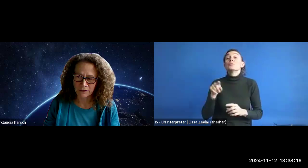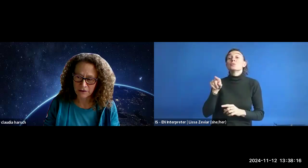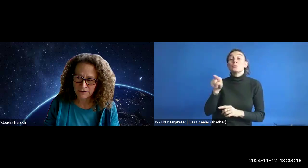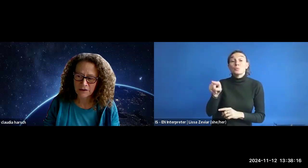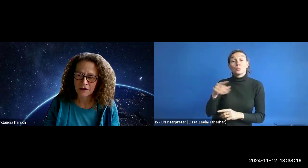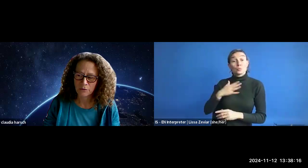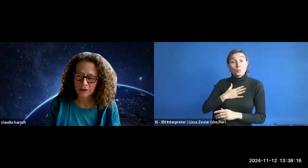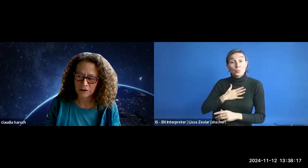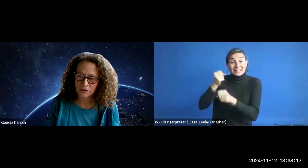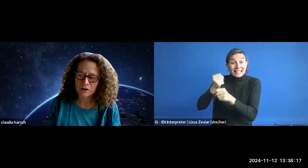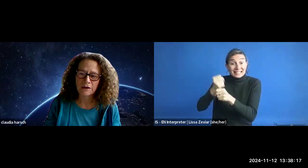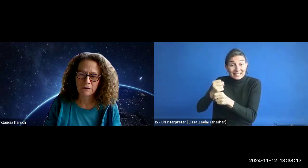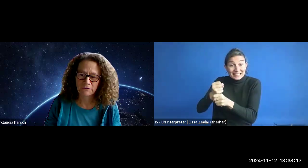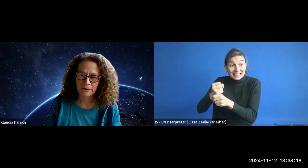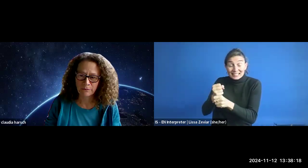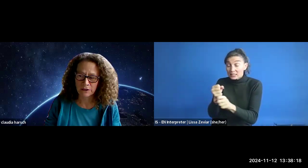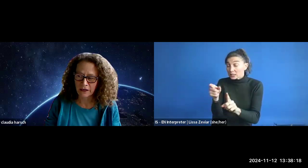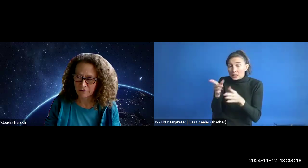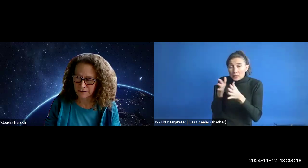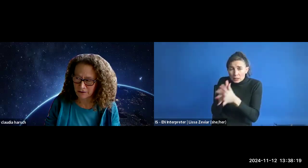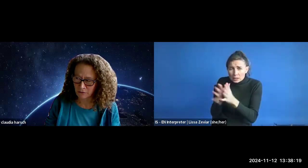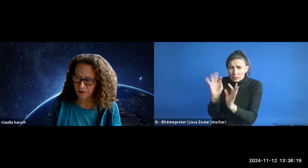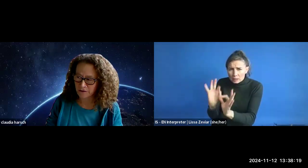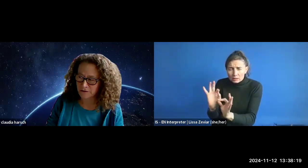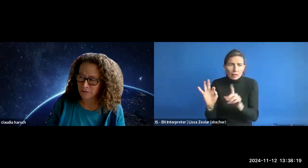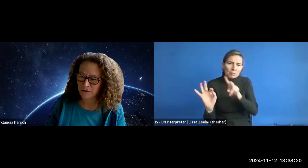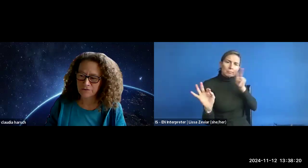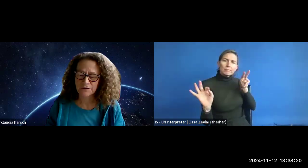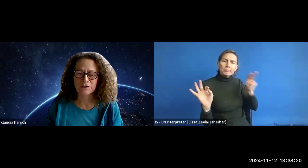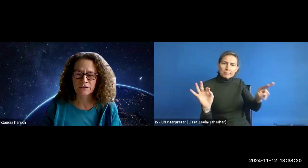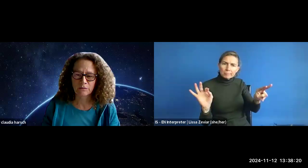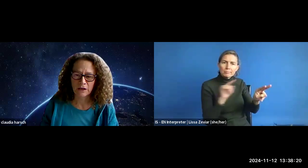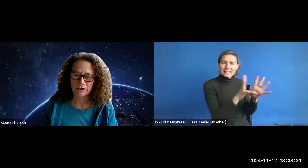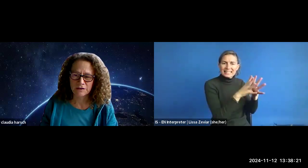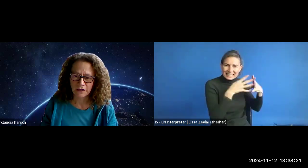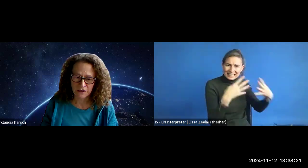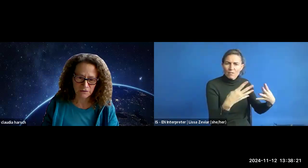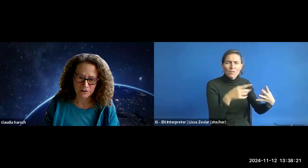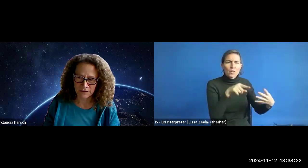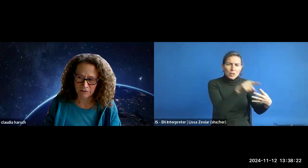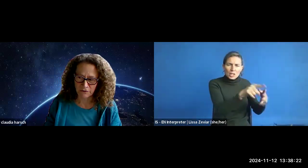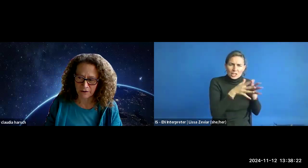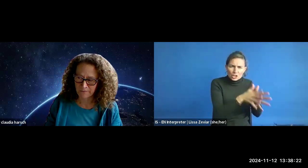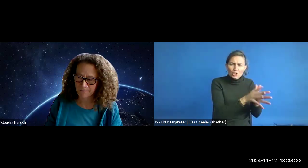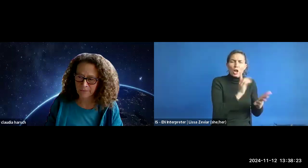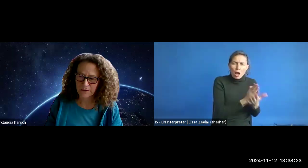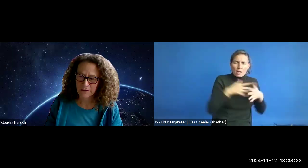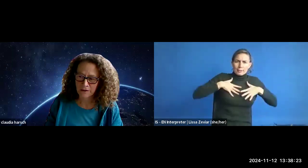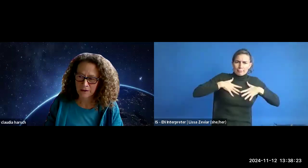our own tasks, we need a good level of familiarity with the descriptive system and the scales of the